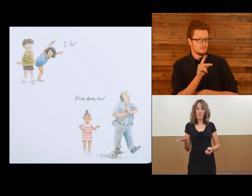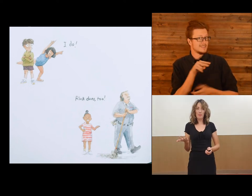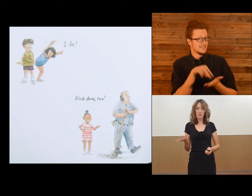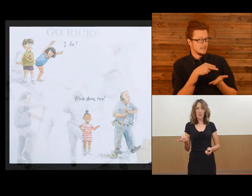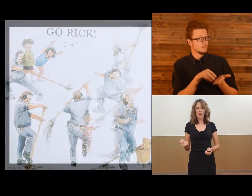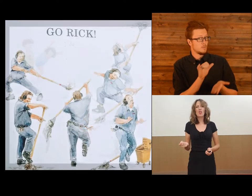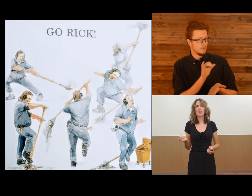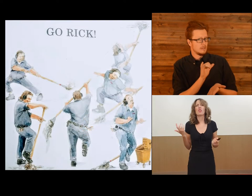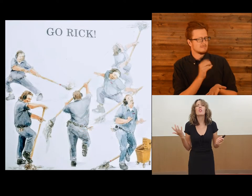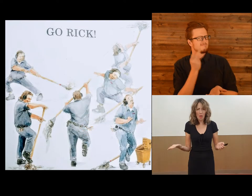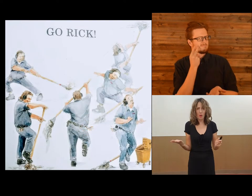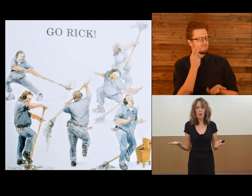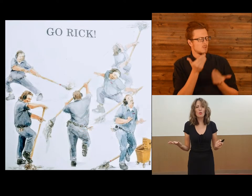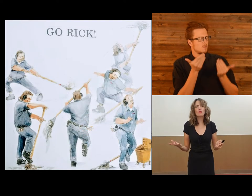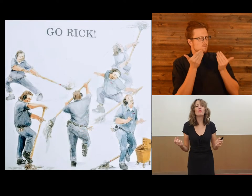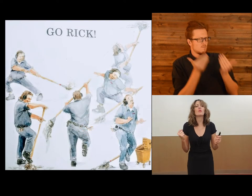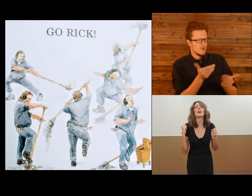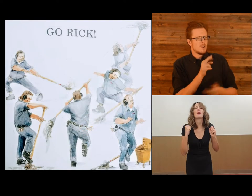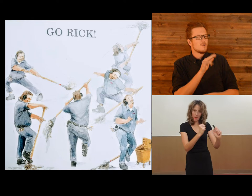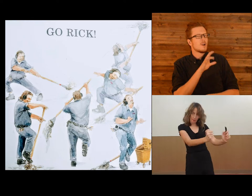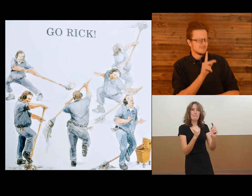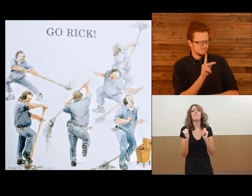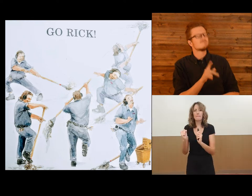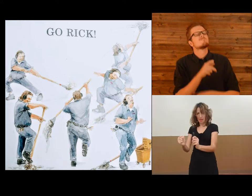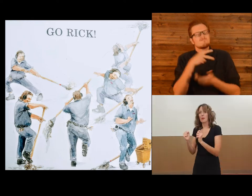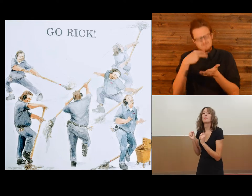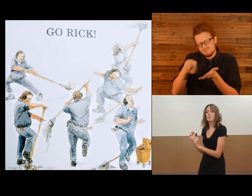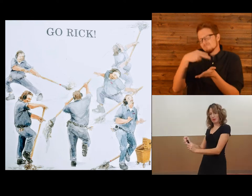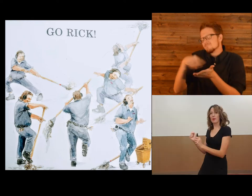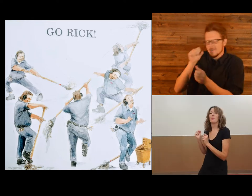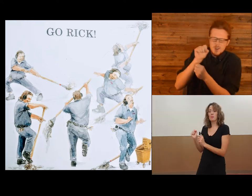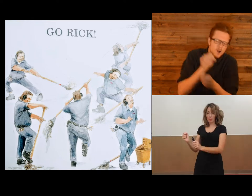dance? Go, Rick.